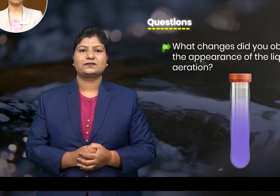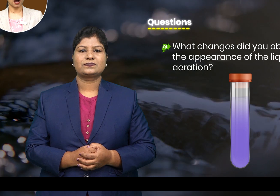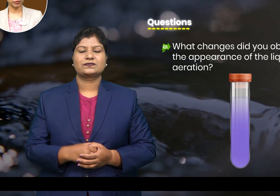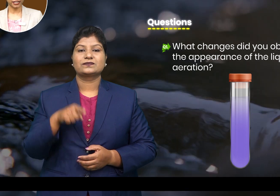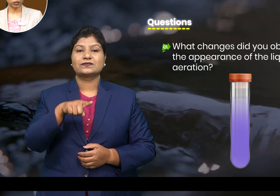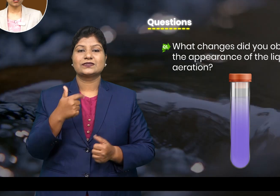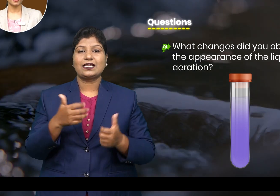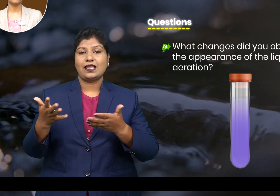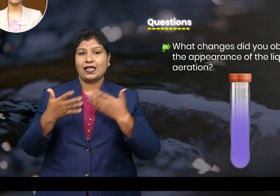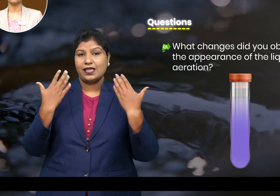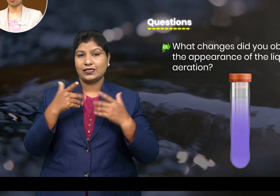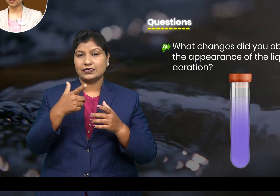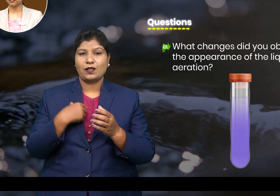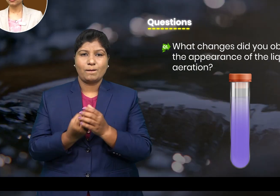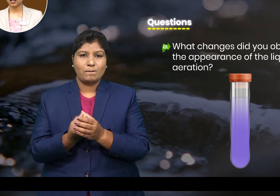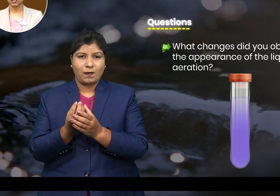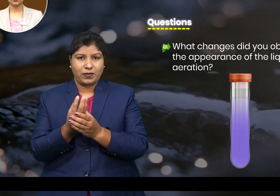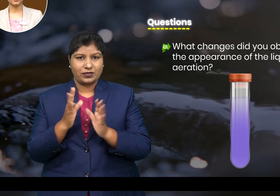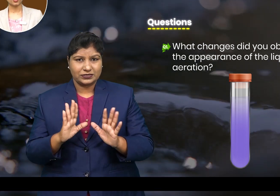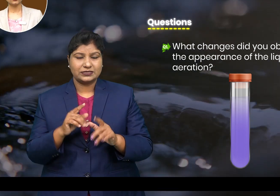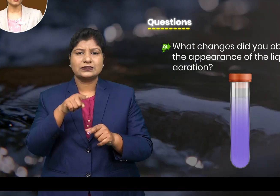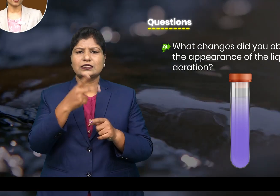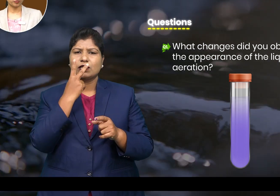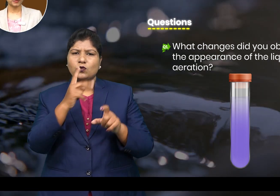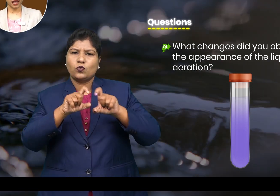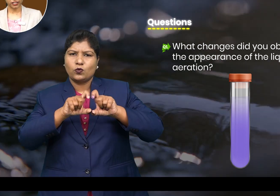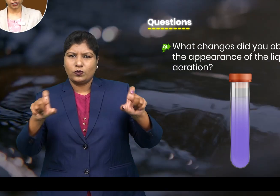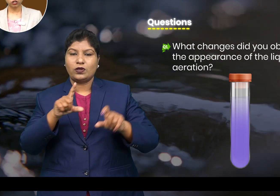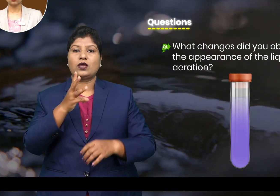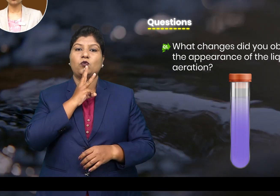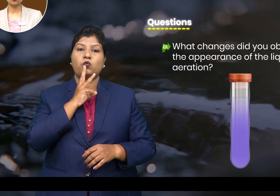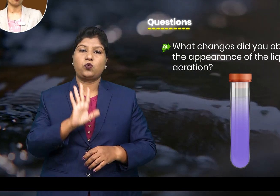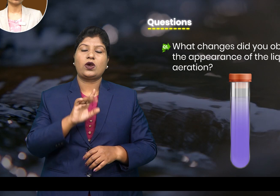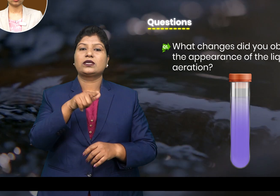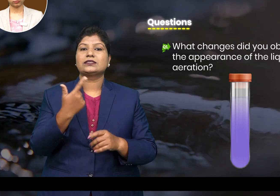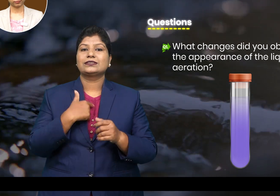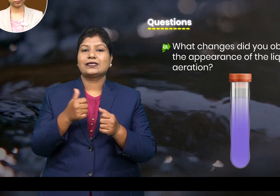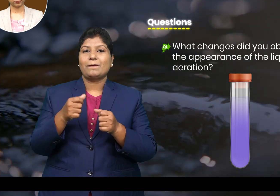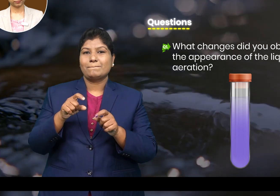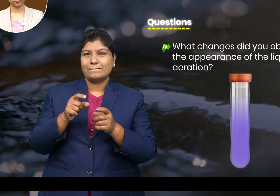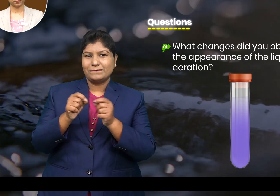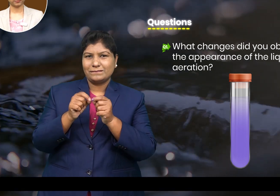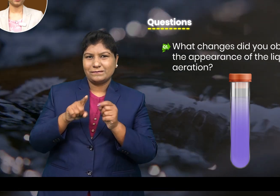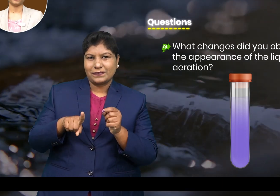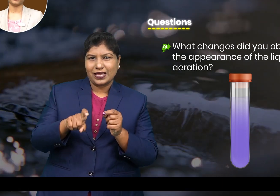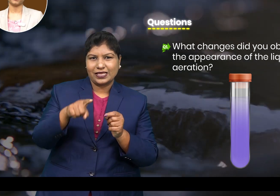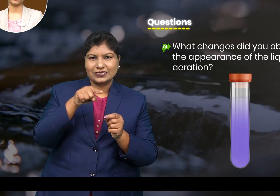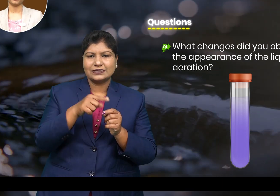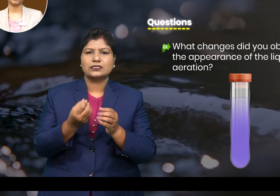Air is pumped into clarified water to allow the aerobic bacteria to grow.